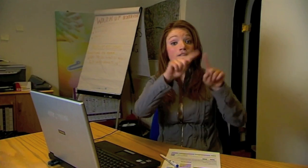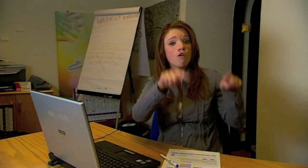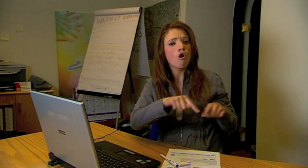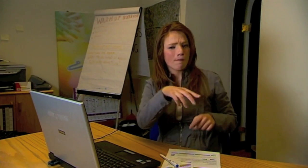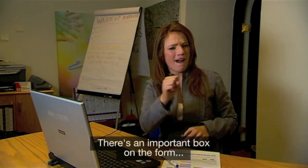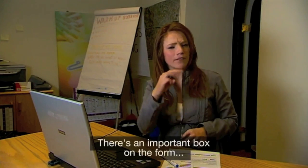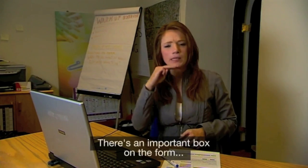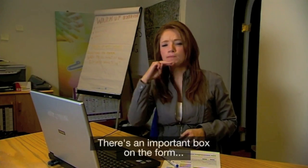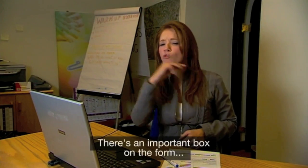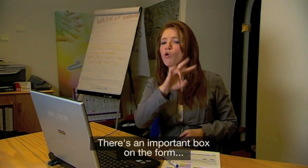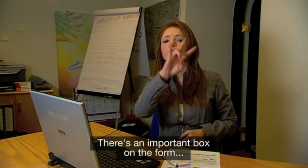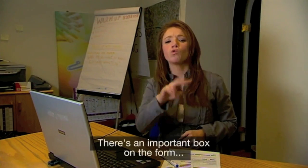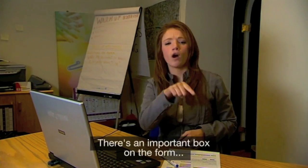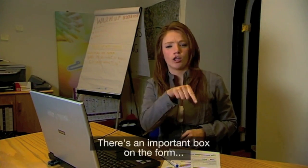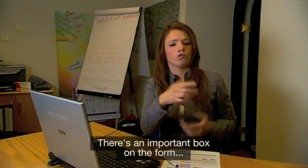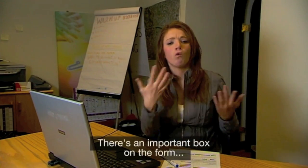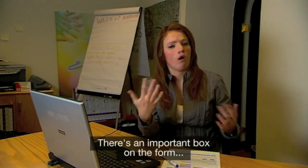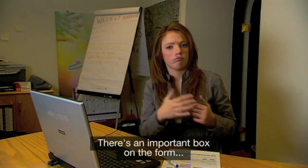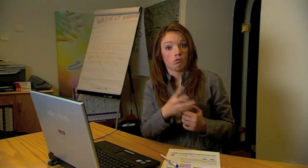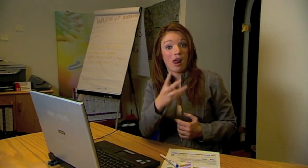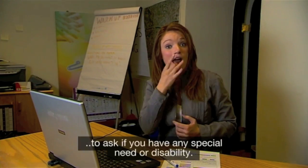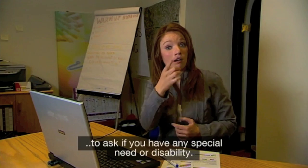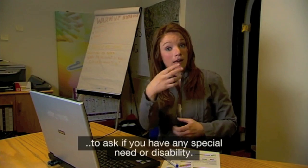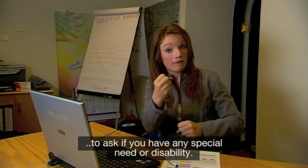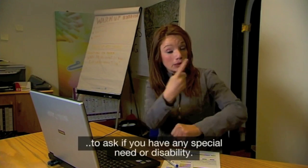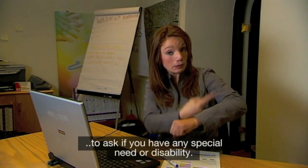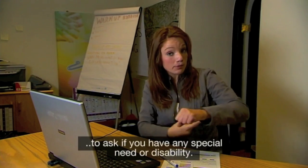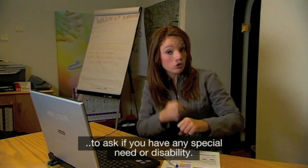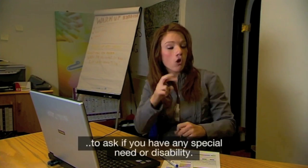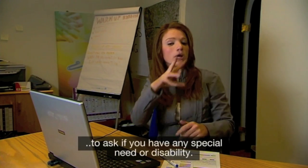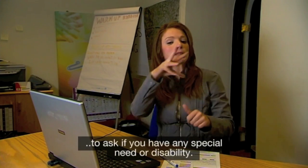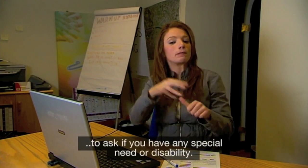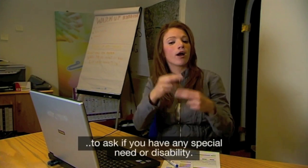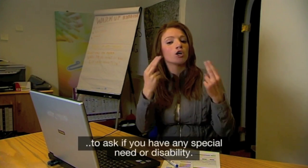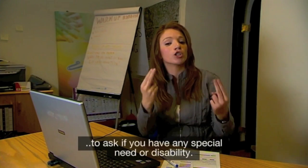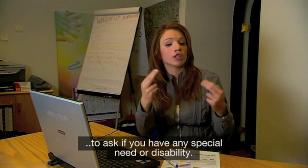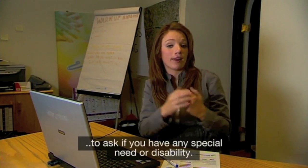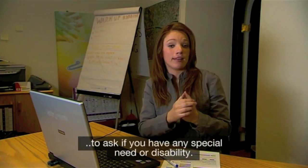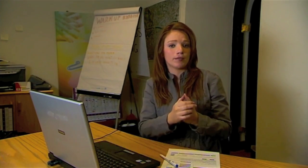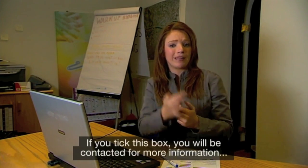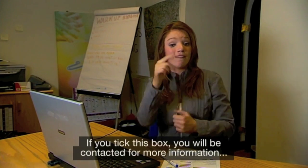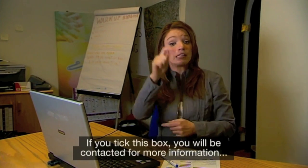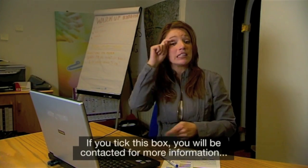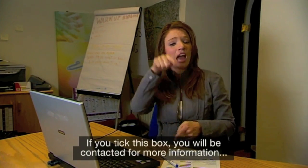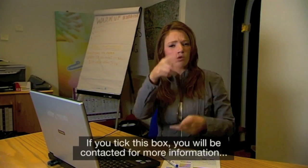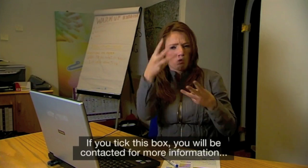There's an important box on the form to ask if you have any special need or disability. If you tick this box, you'll